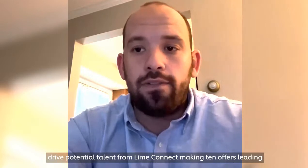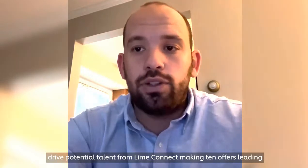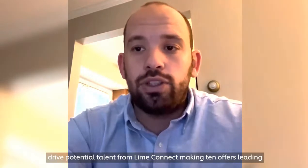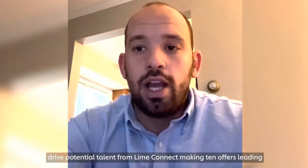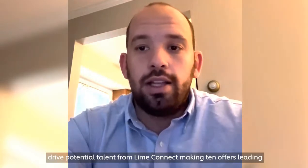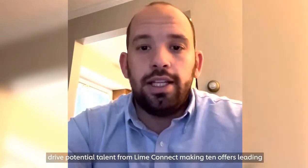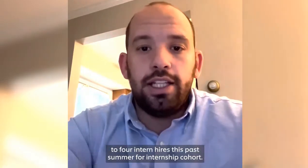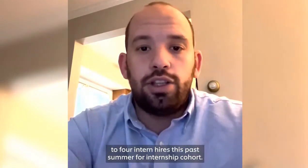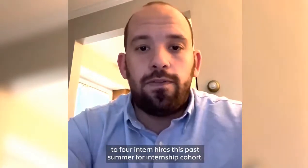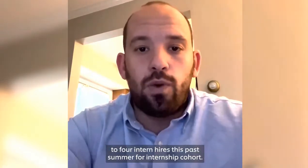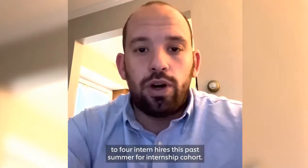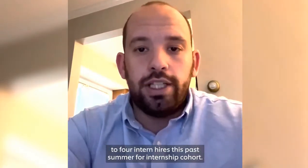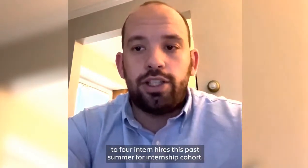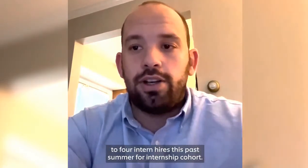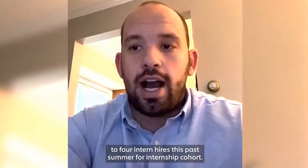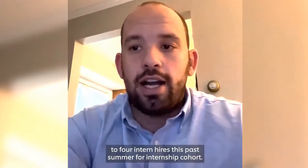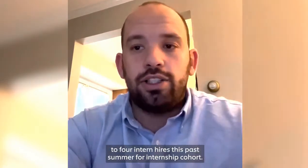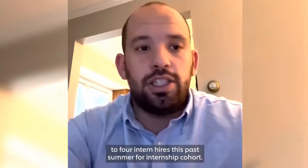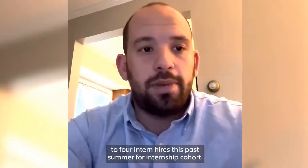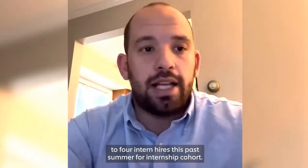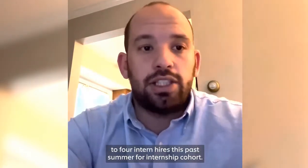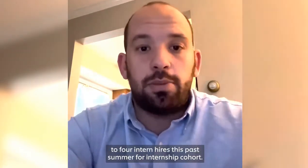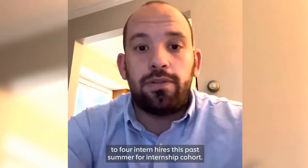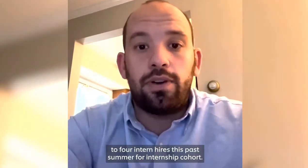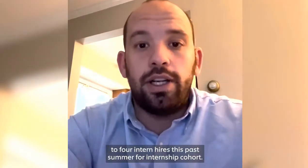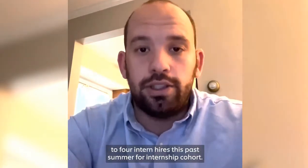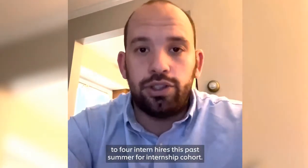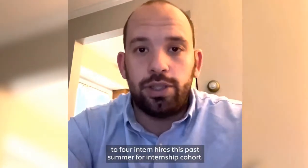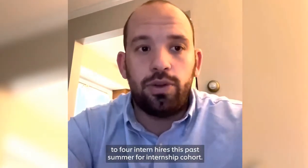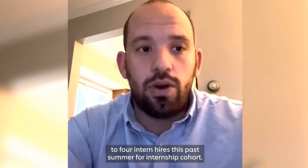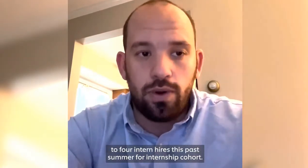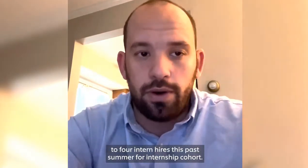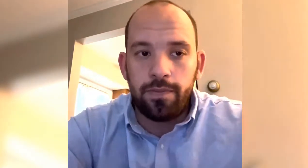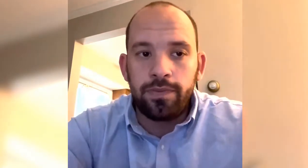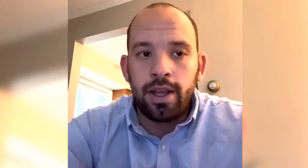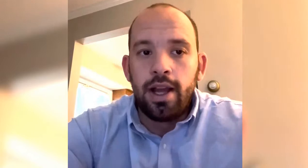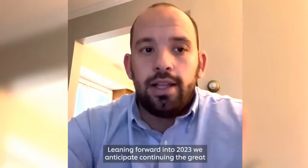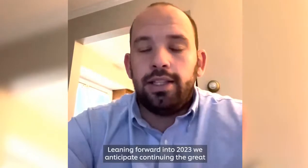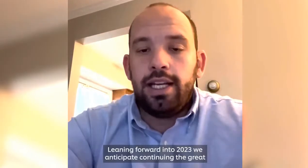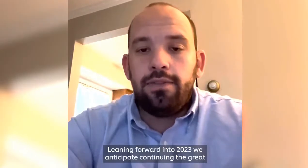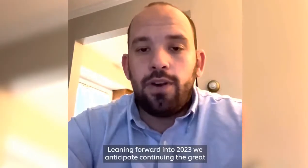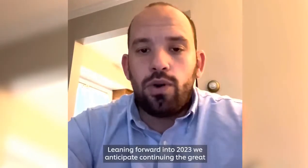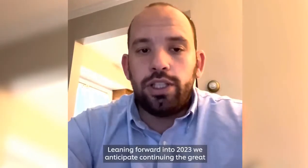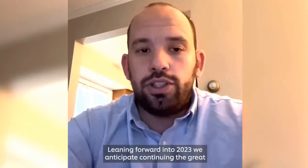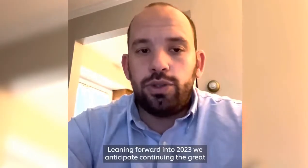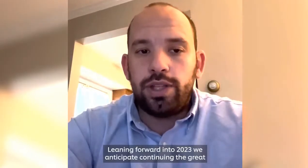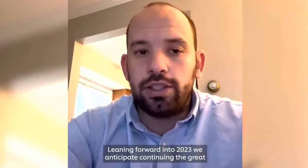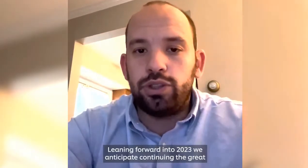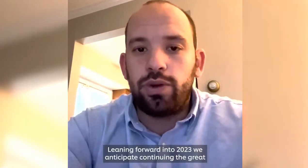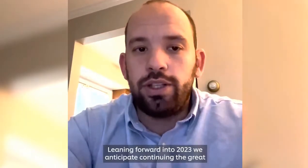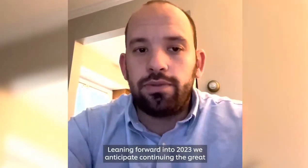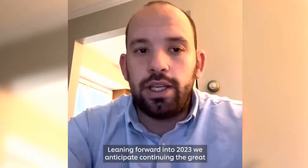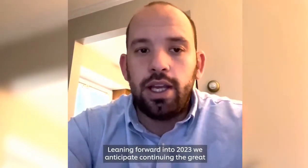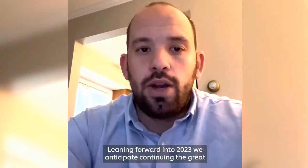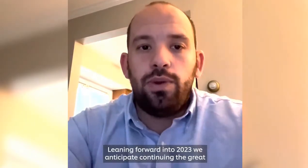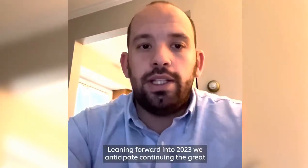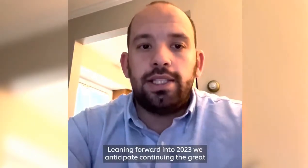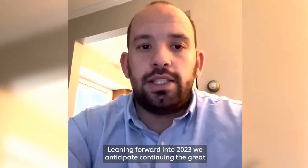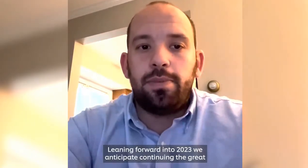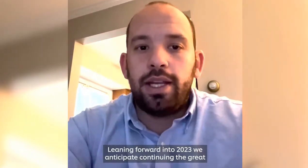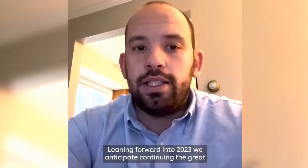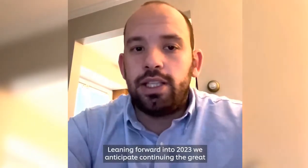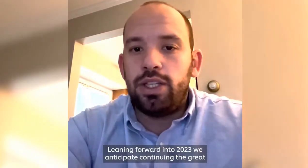10 offers, leading to 4 intern hires this past summer for our internship cohort. Leaning forward into 2023,